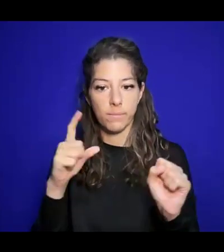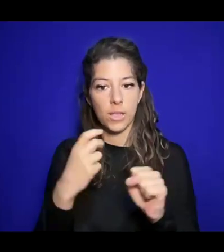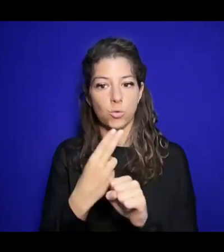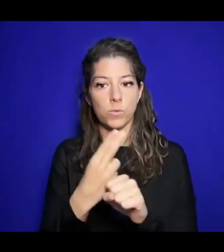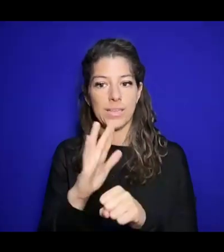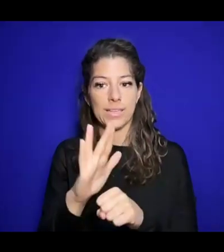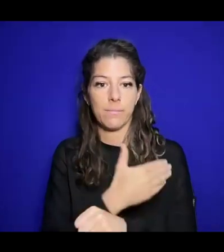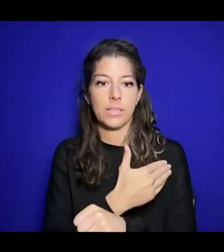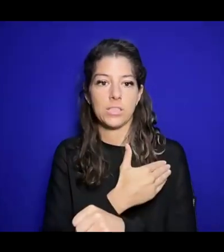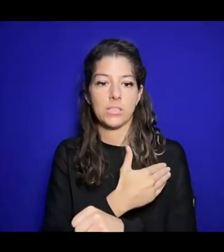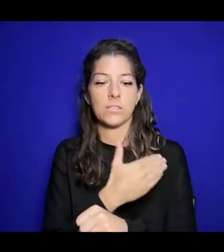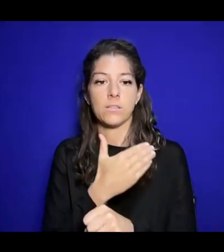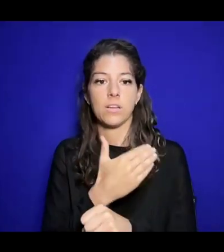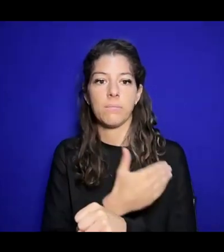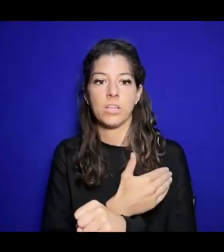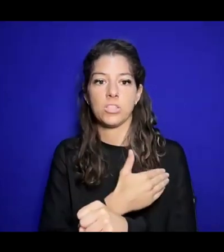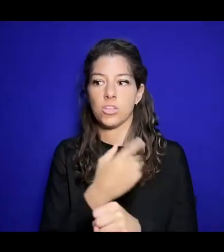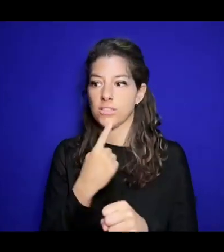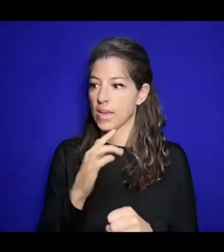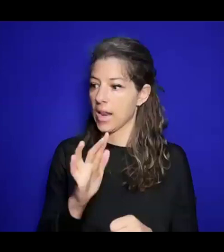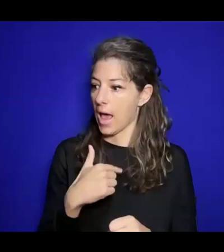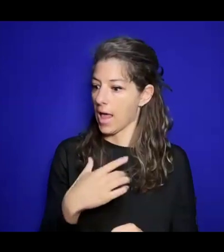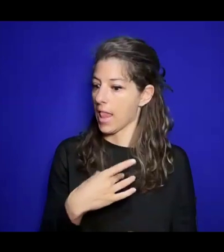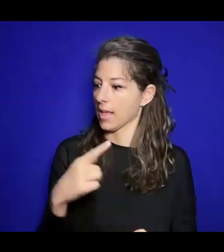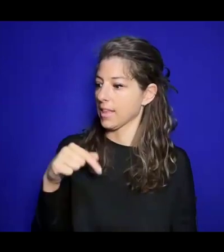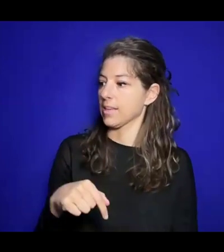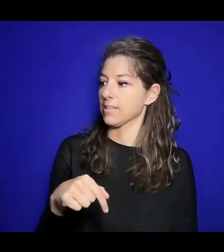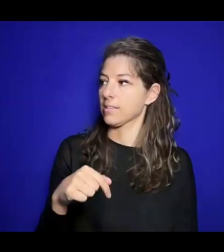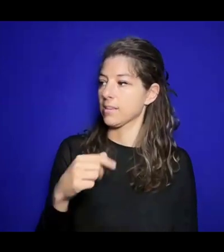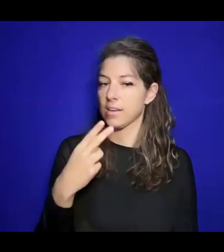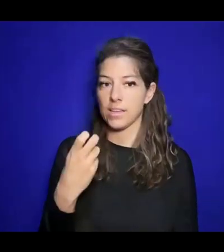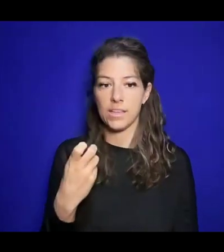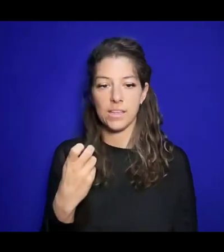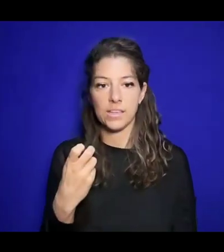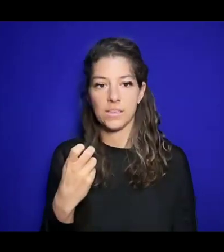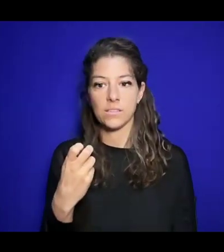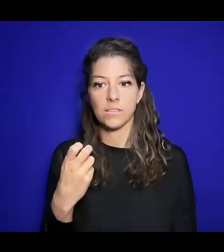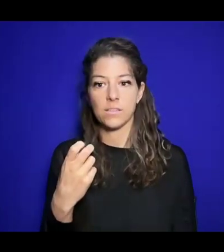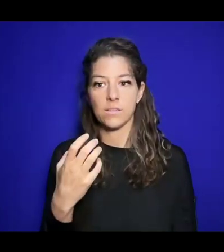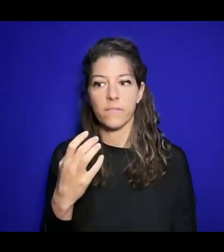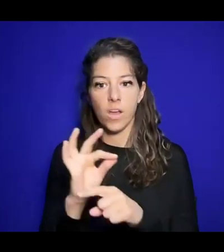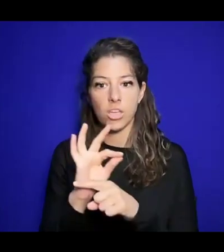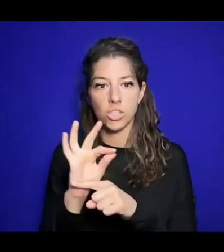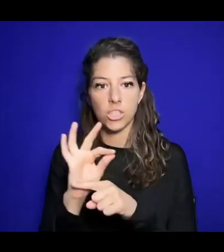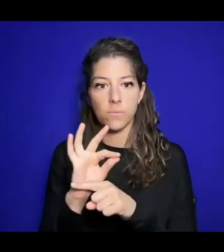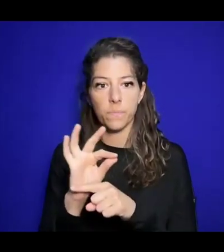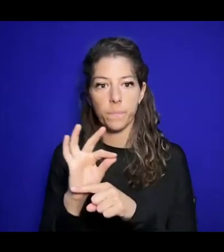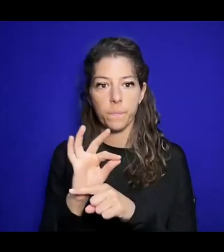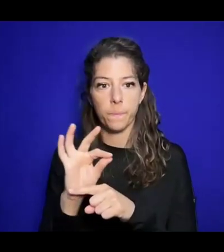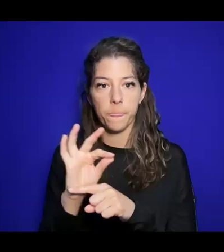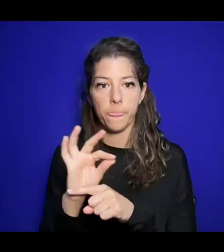his muscles, and his muscles are saying, "Hey, I like this," and he's getting return of function because he's having